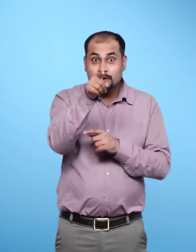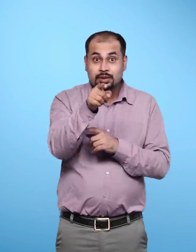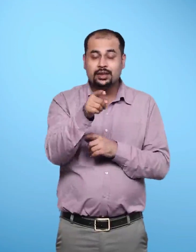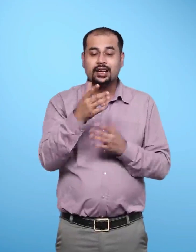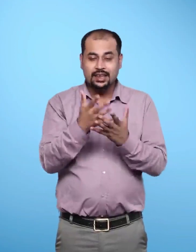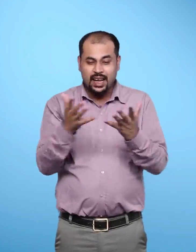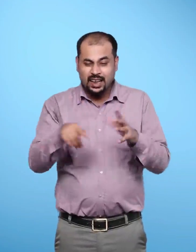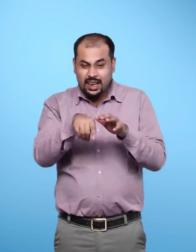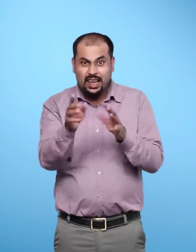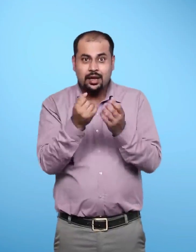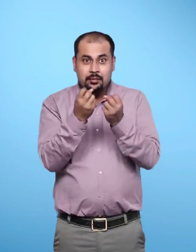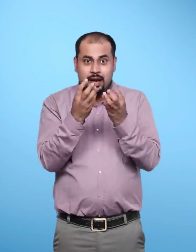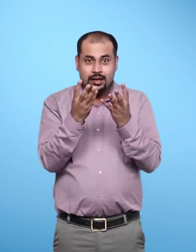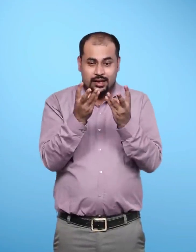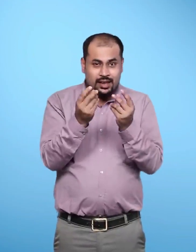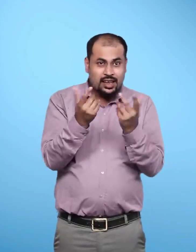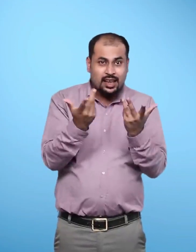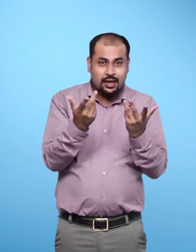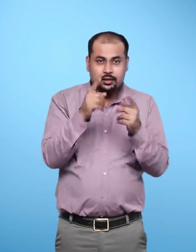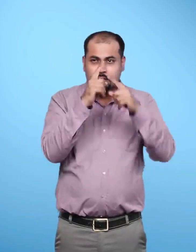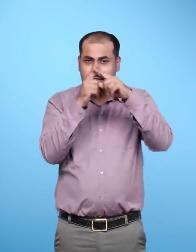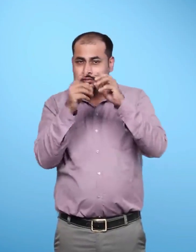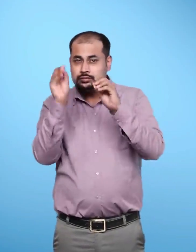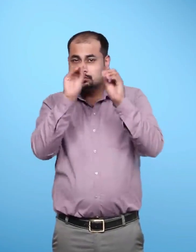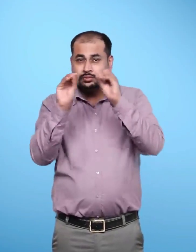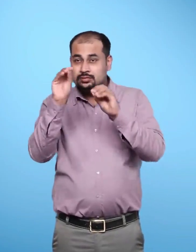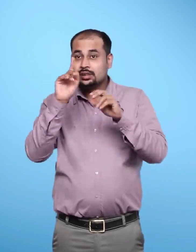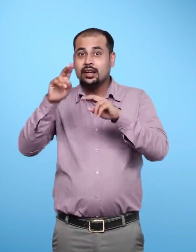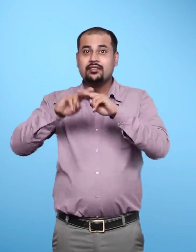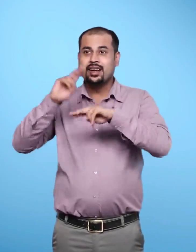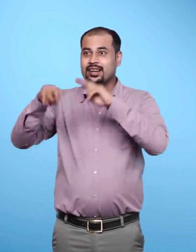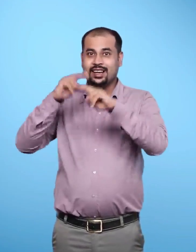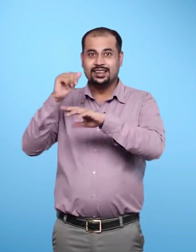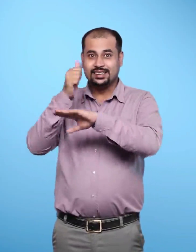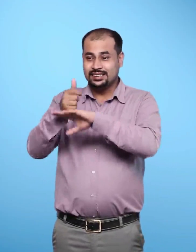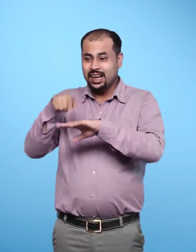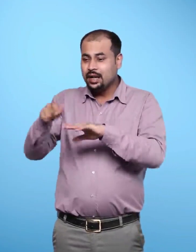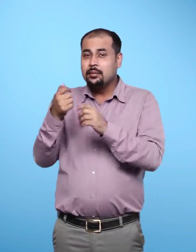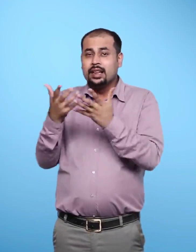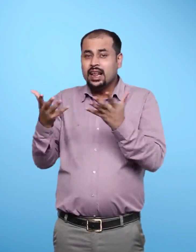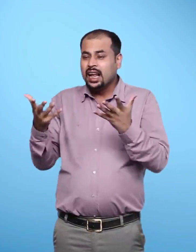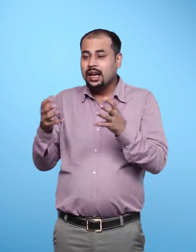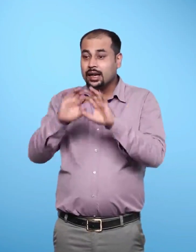You are supposed to calculate the cost of each item and then the total cost to set up the